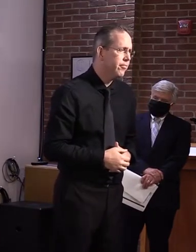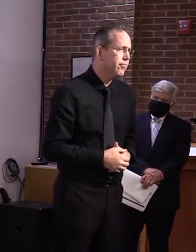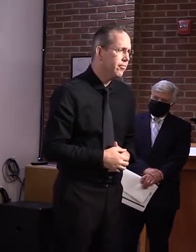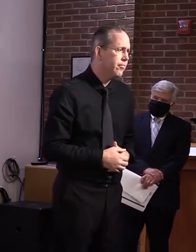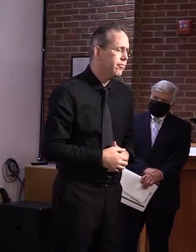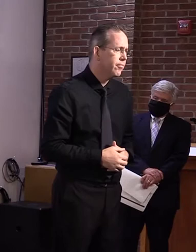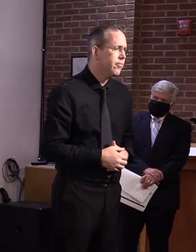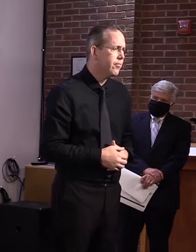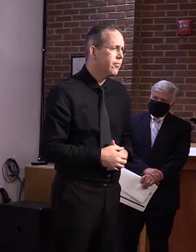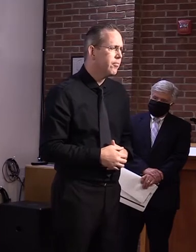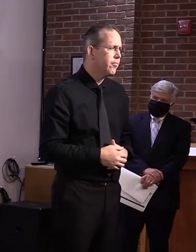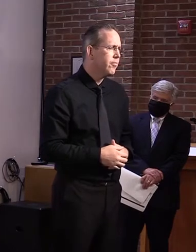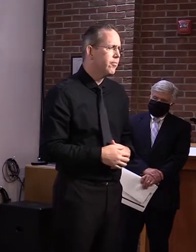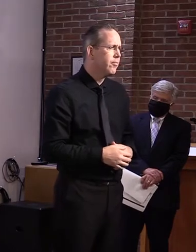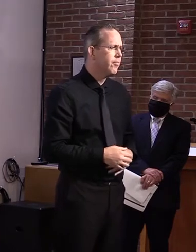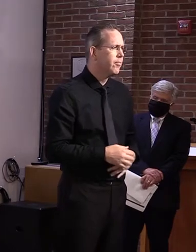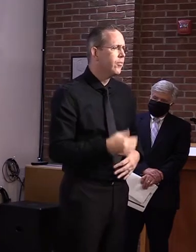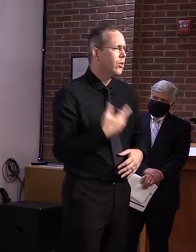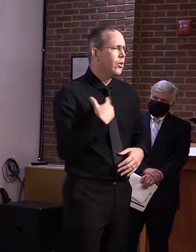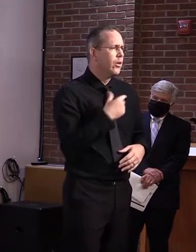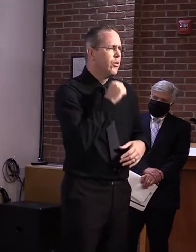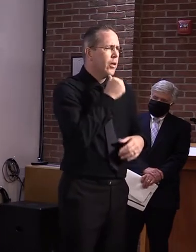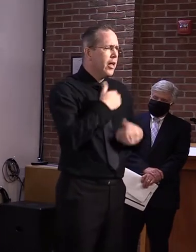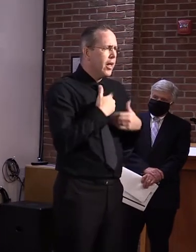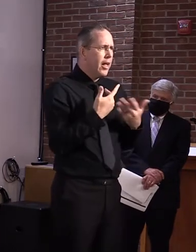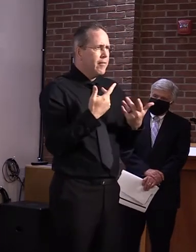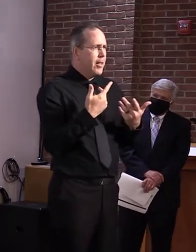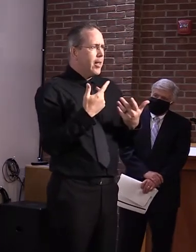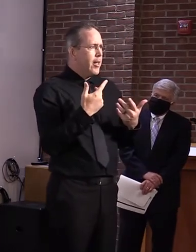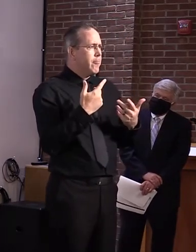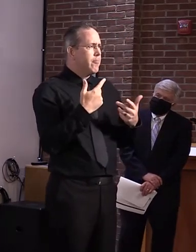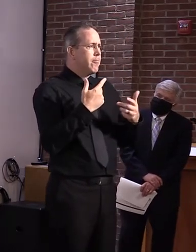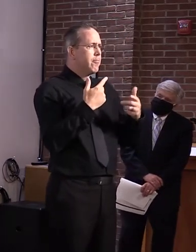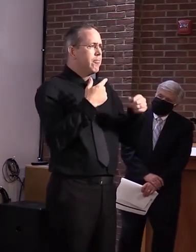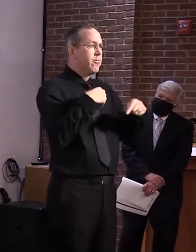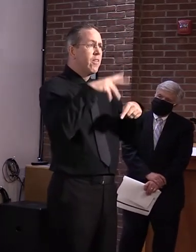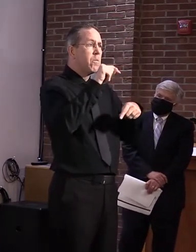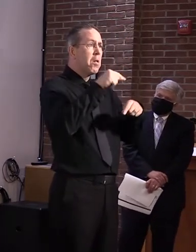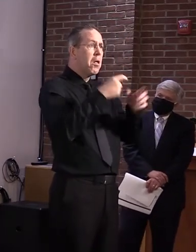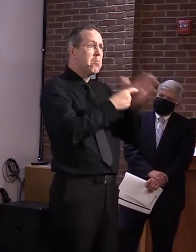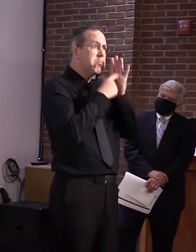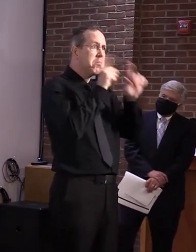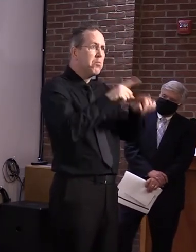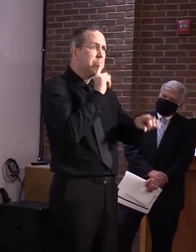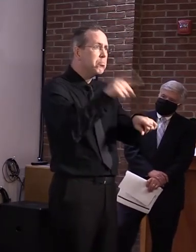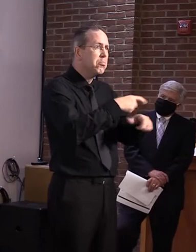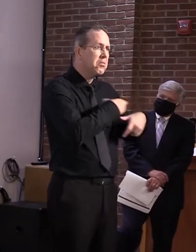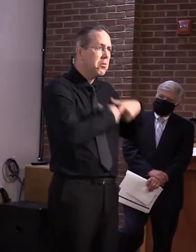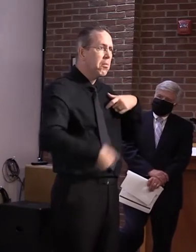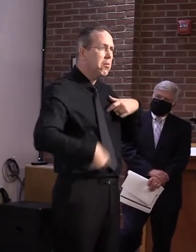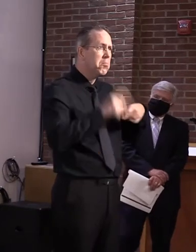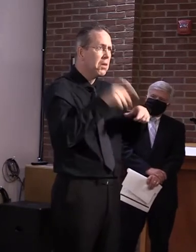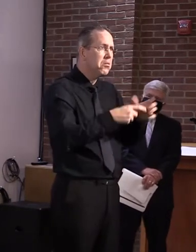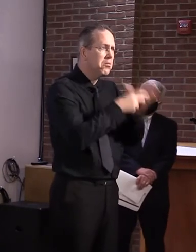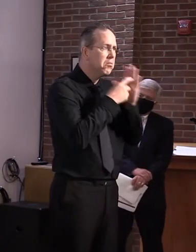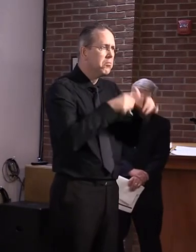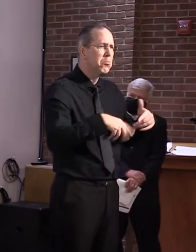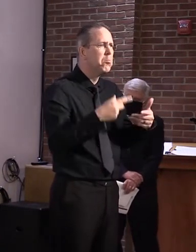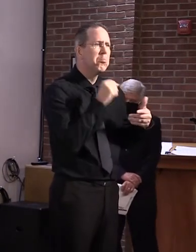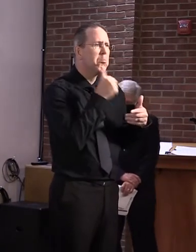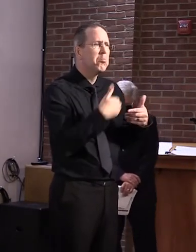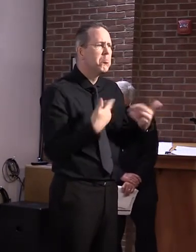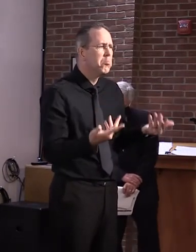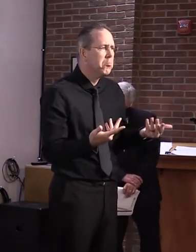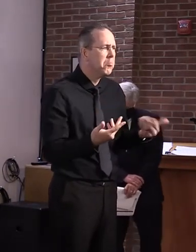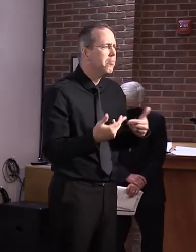contention. But we have a high compliance rate as well. When I look at California, as I said